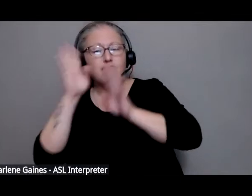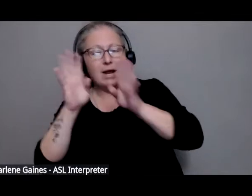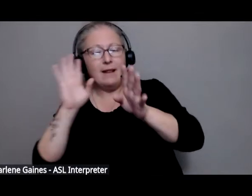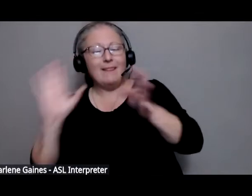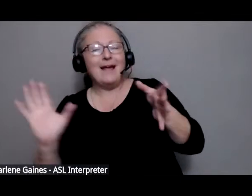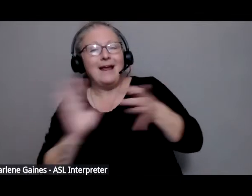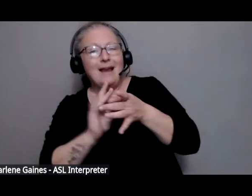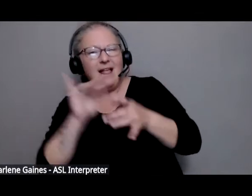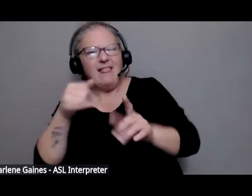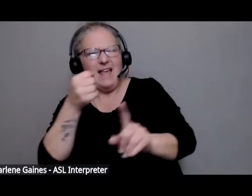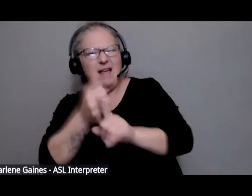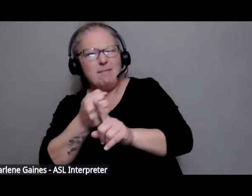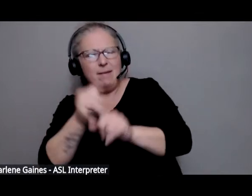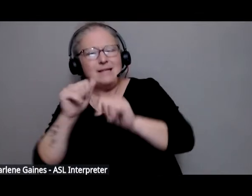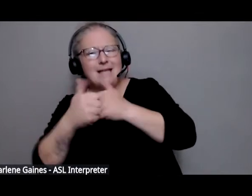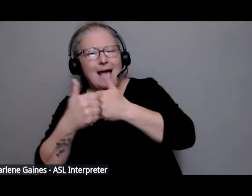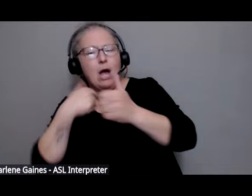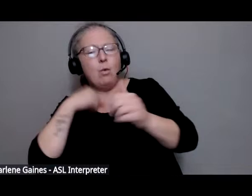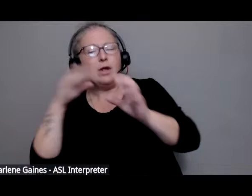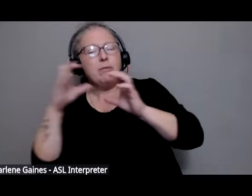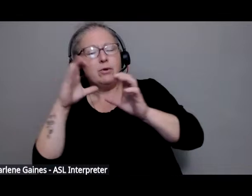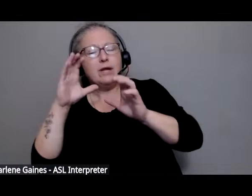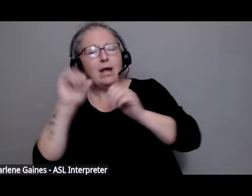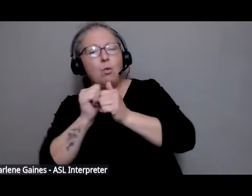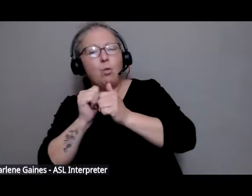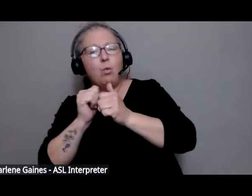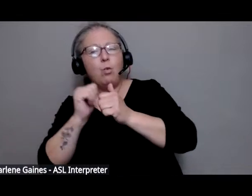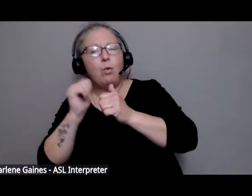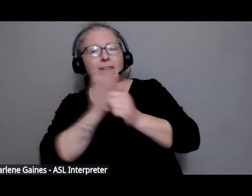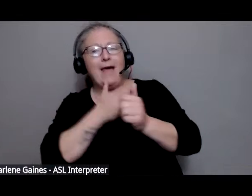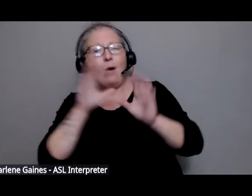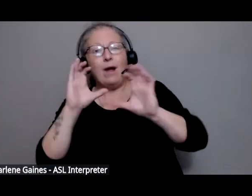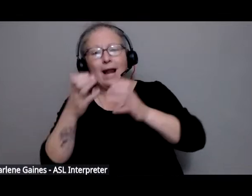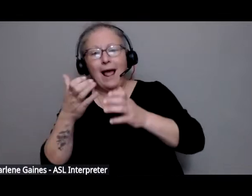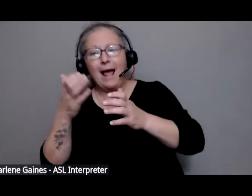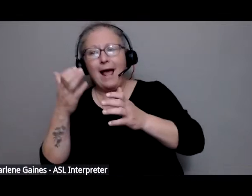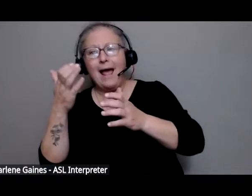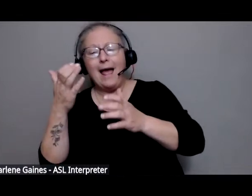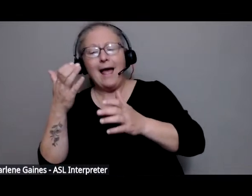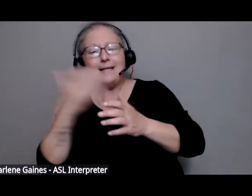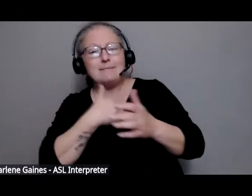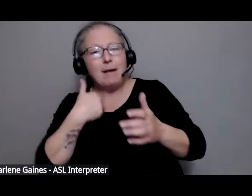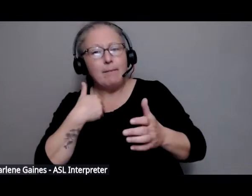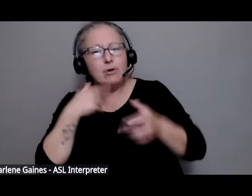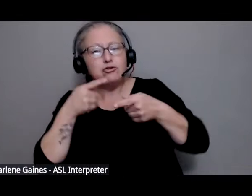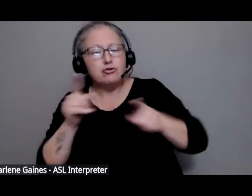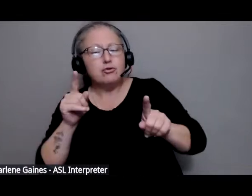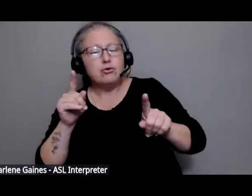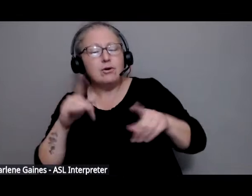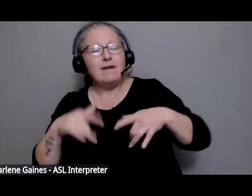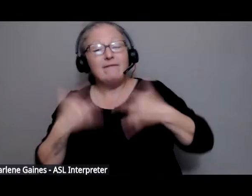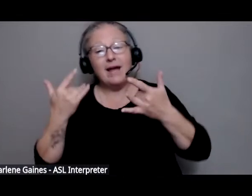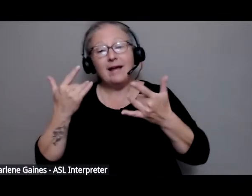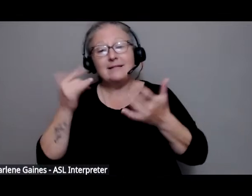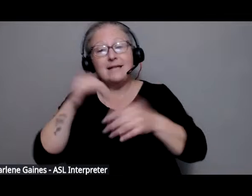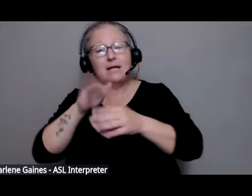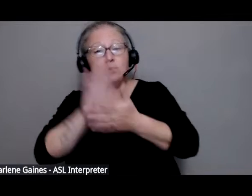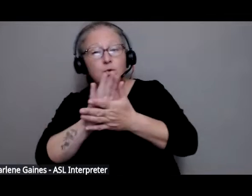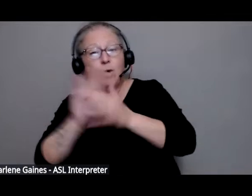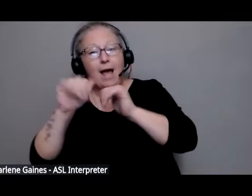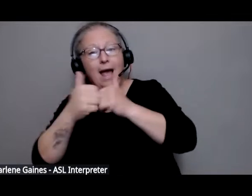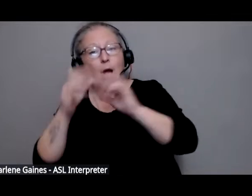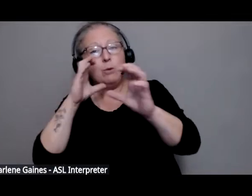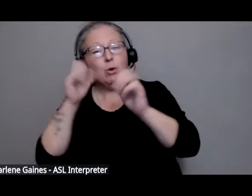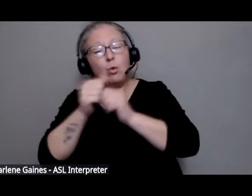the way that we try to communicate with our class members during school events and even how we communicate with